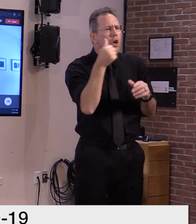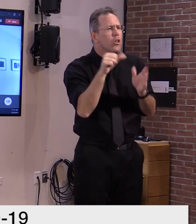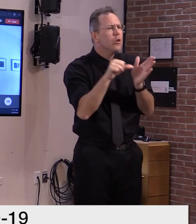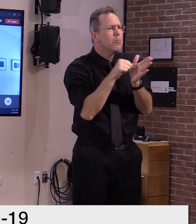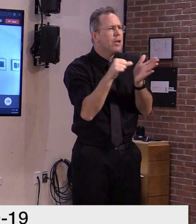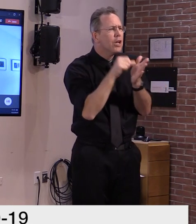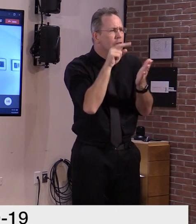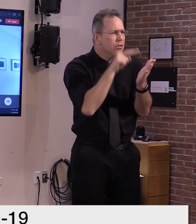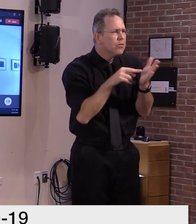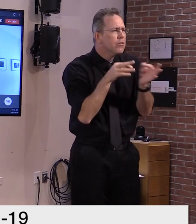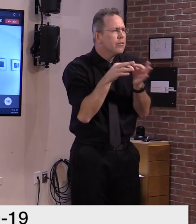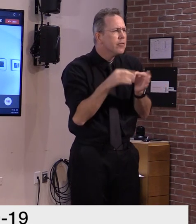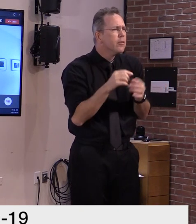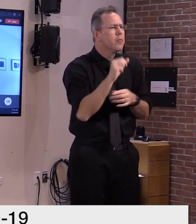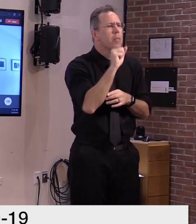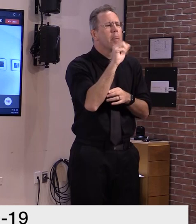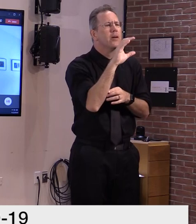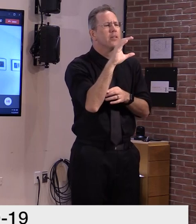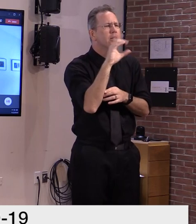at